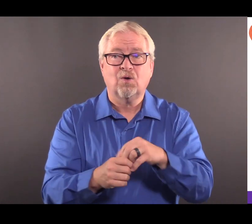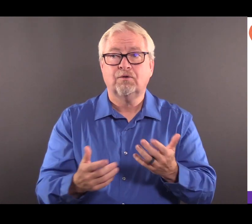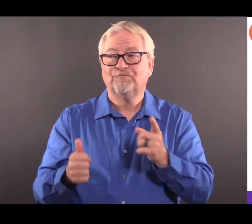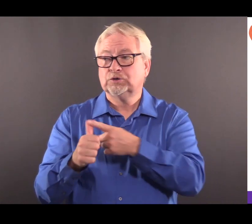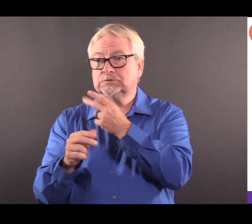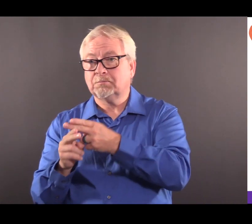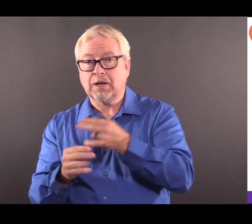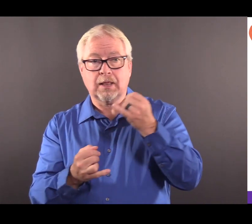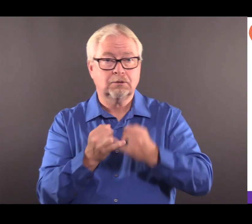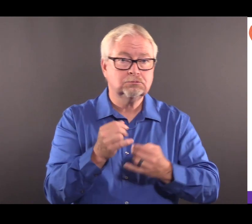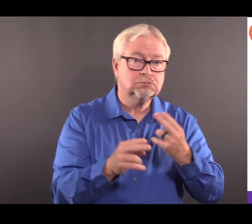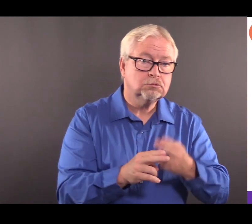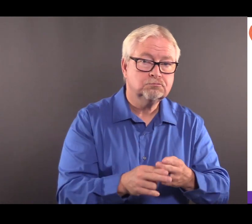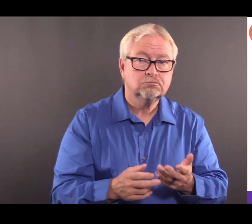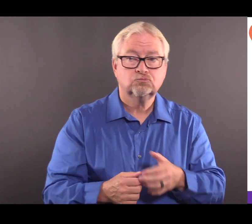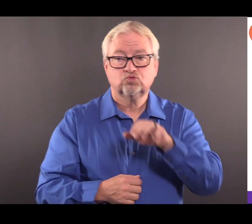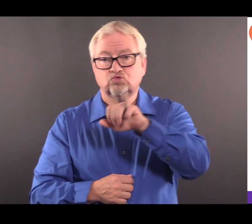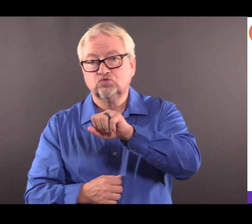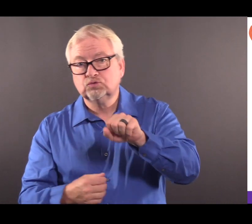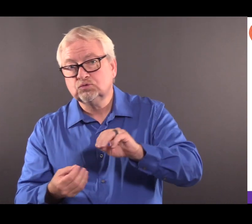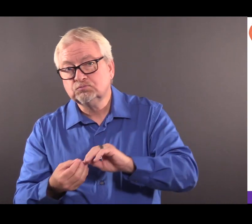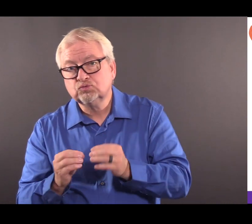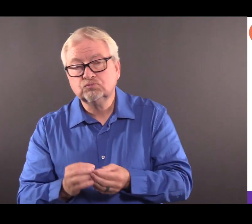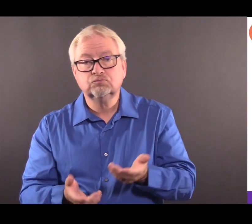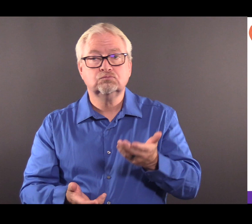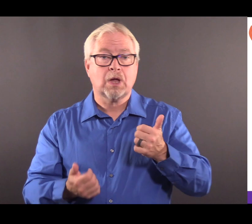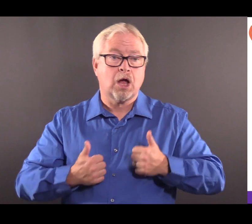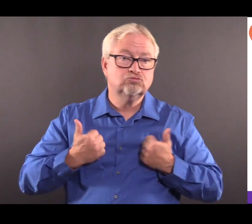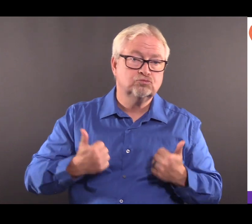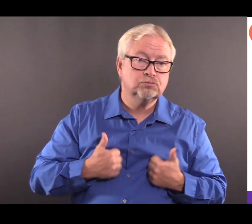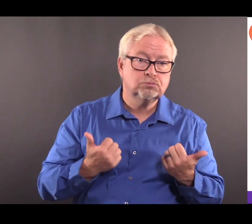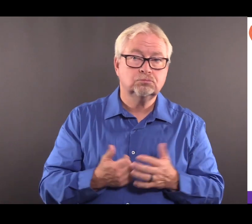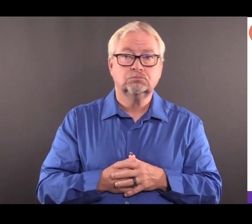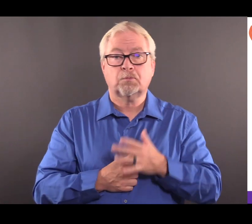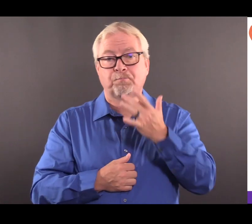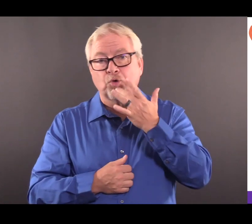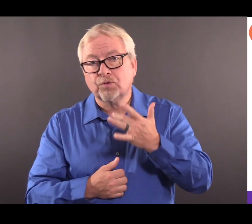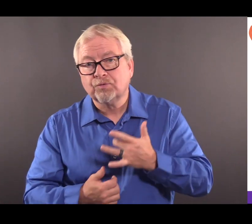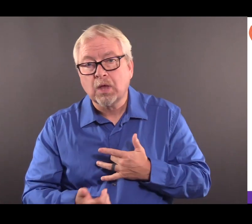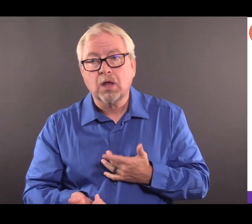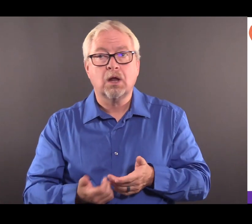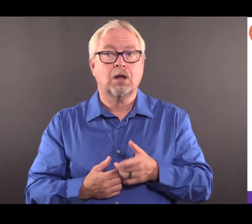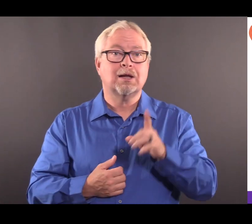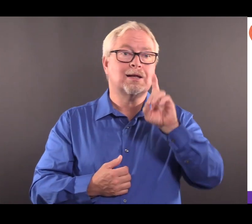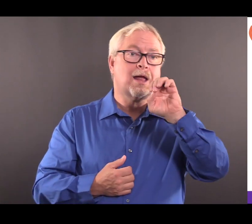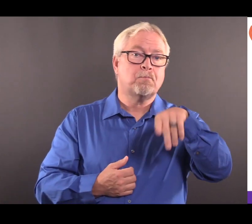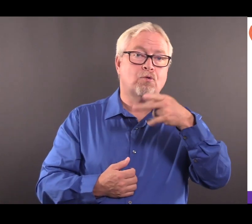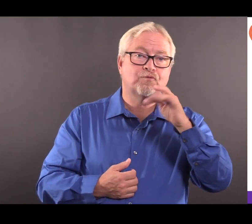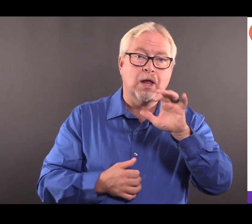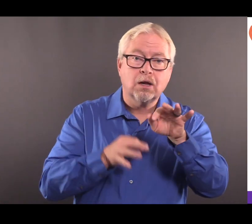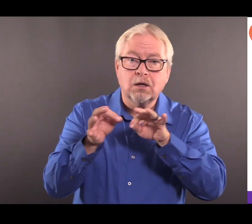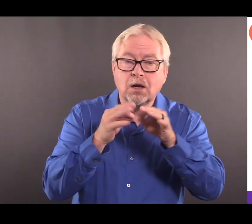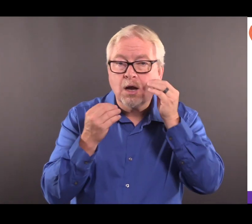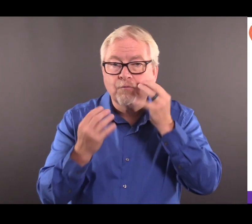be included detailed information such as first and last name, social security number,